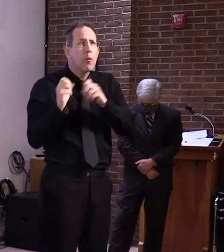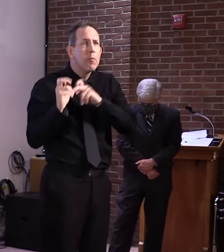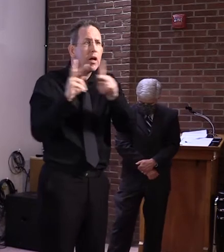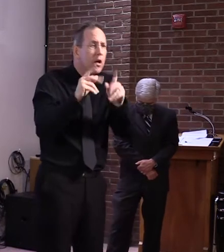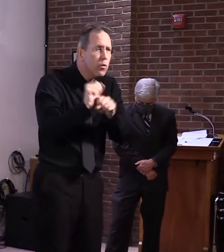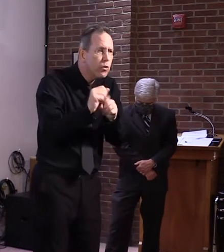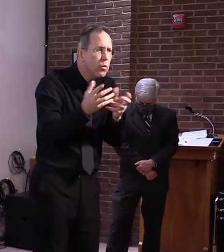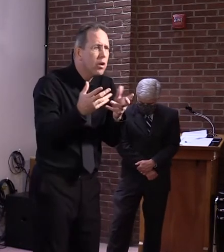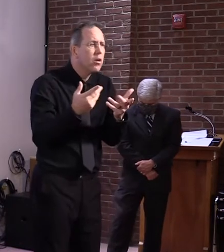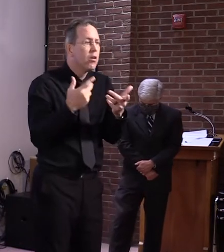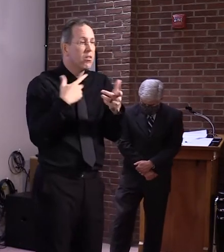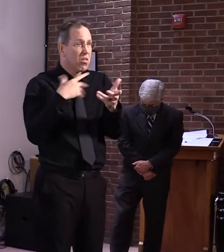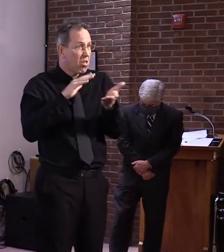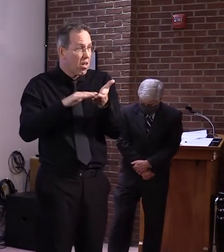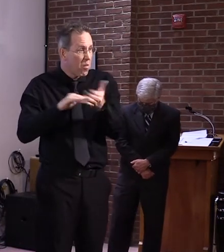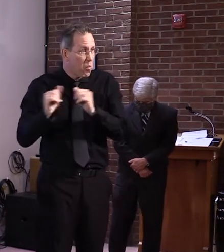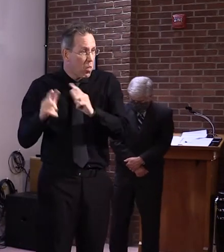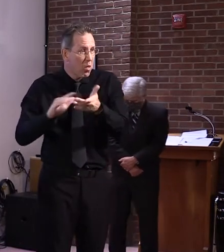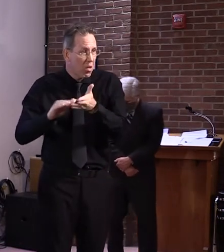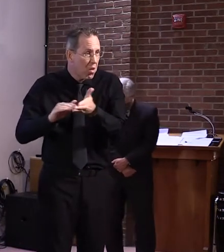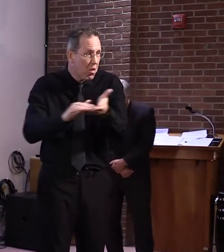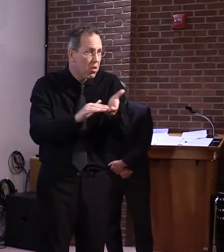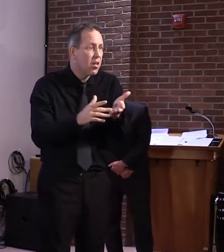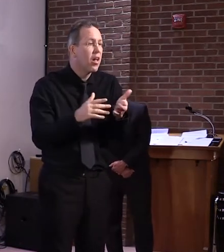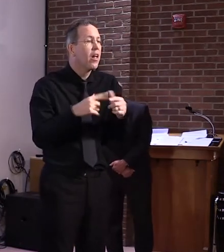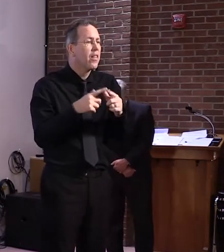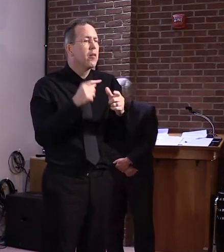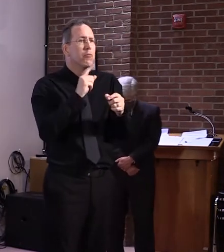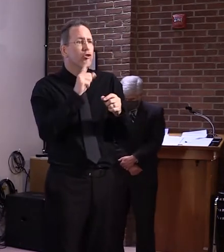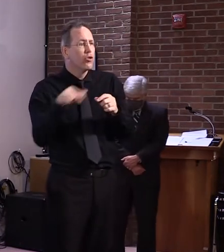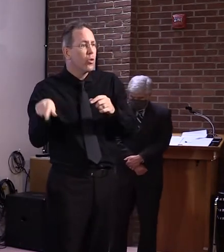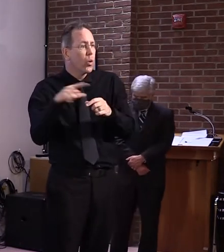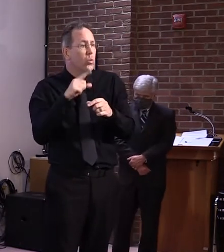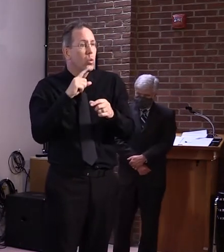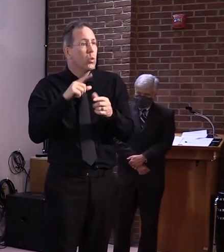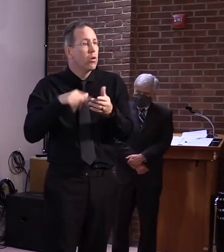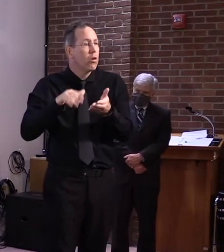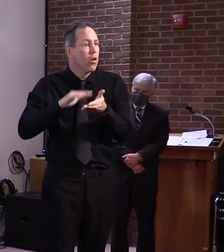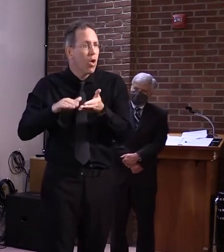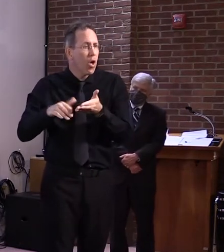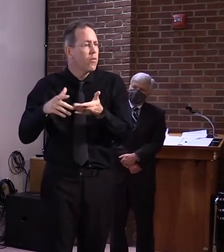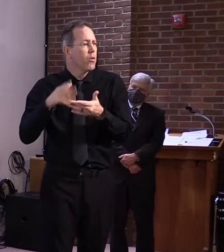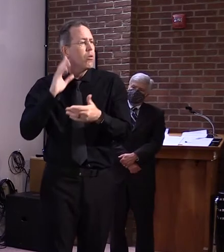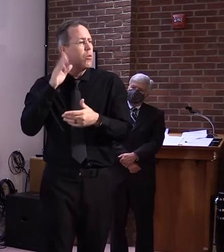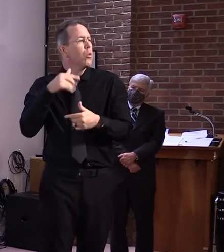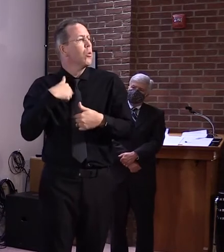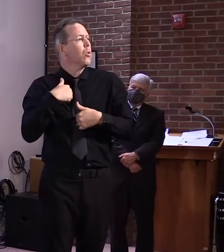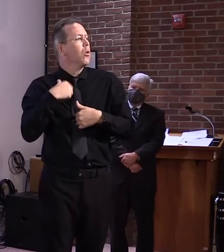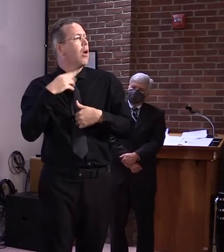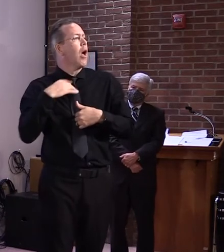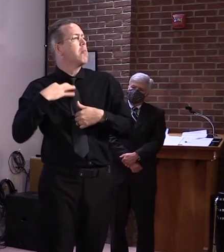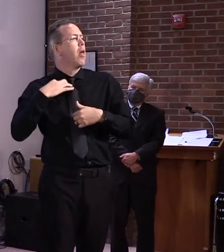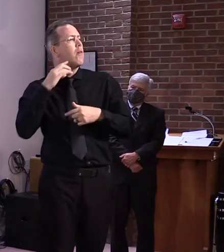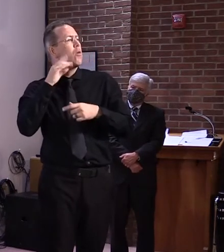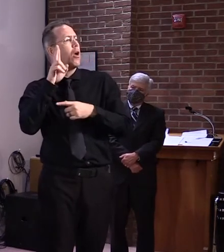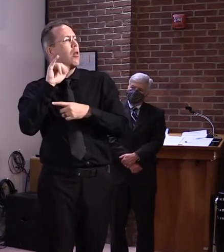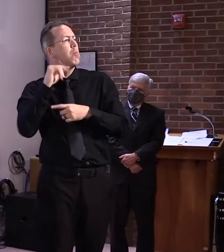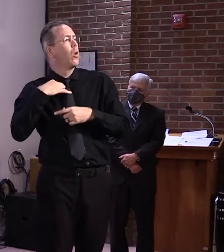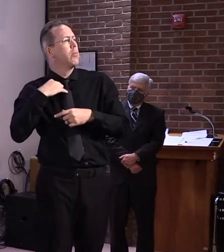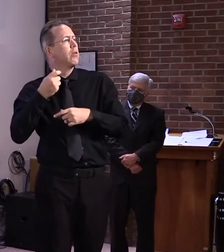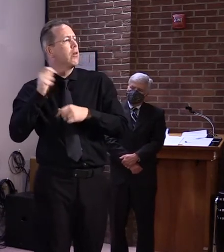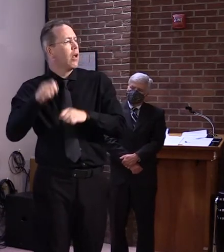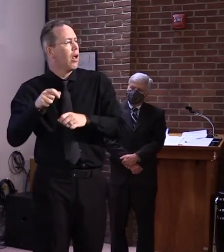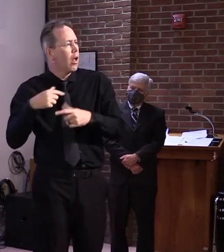impacted employees understand and know what options are available for them for unemployment as well as